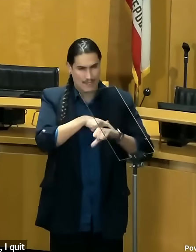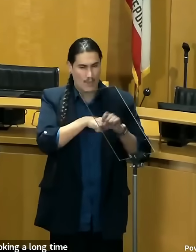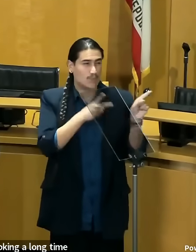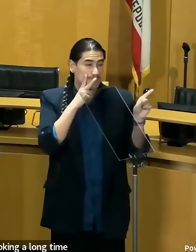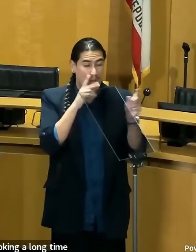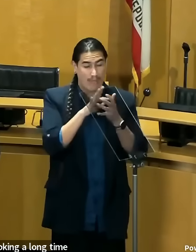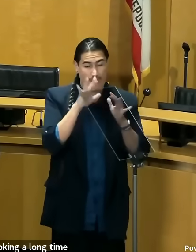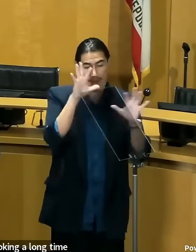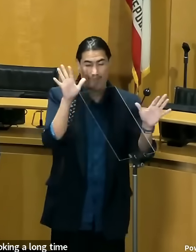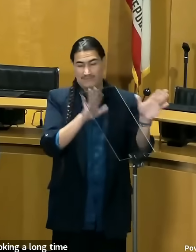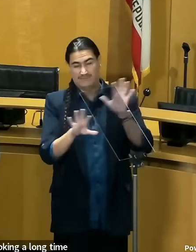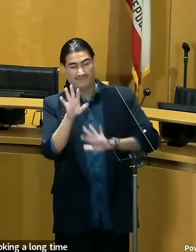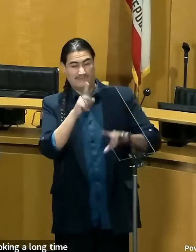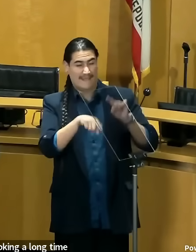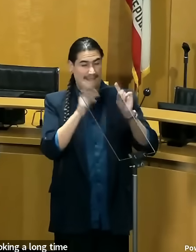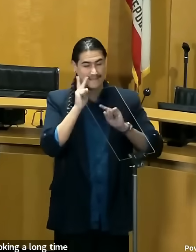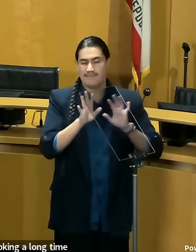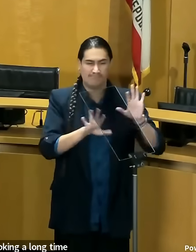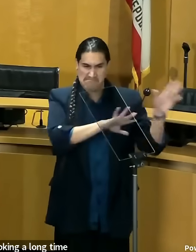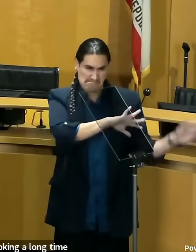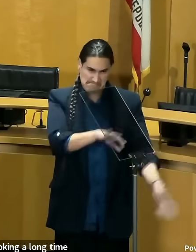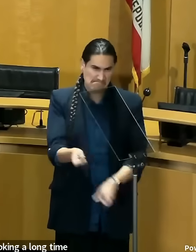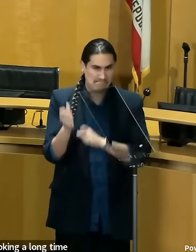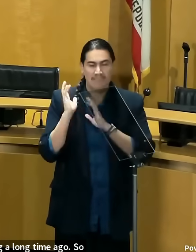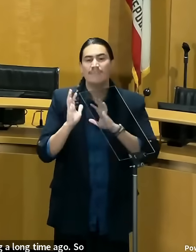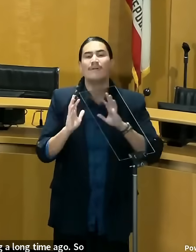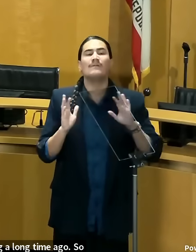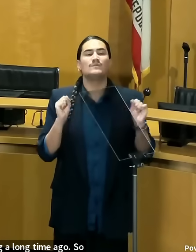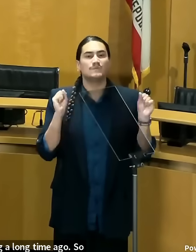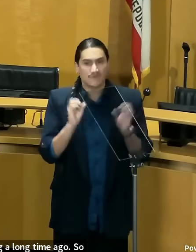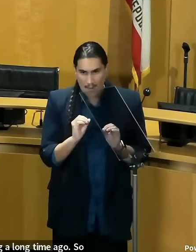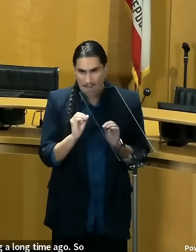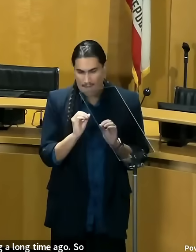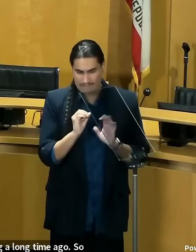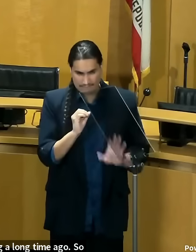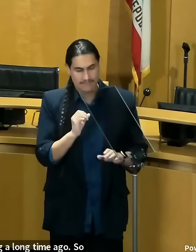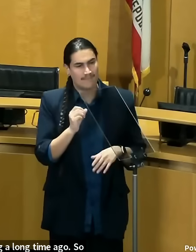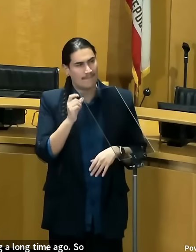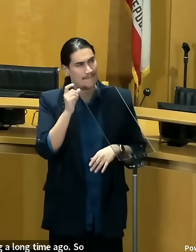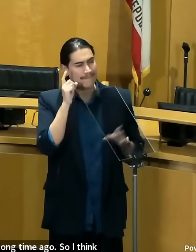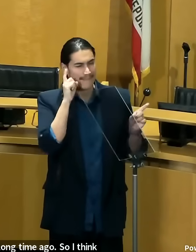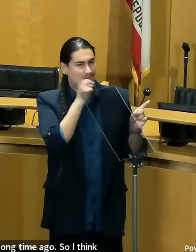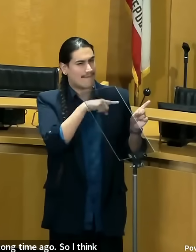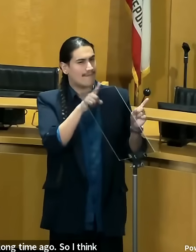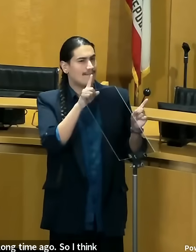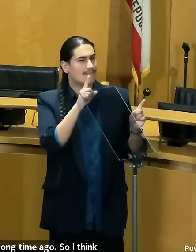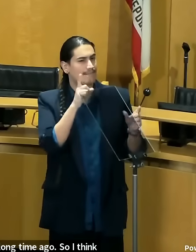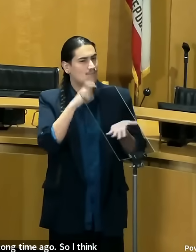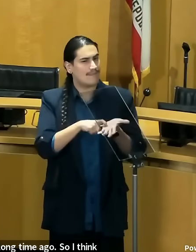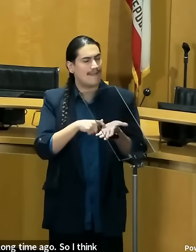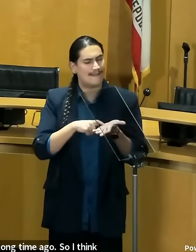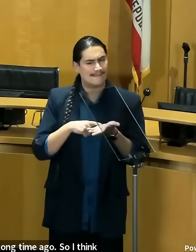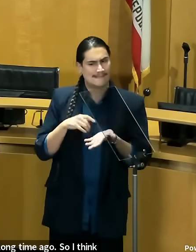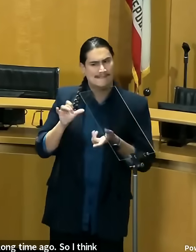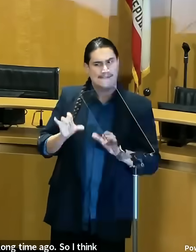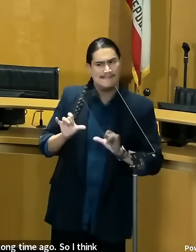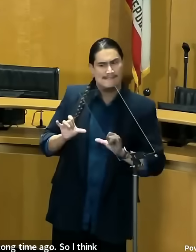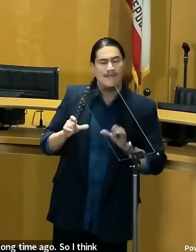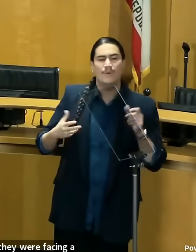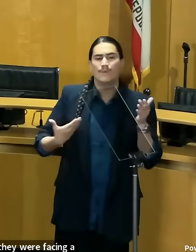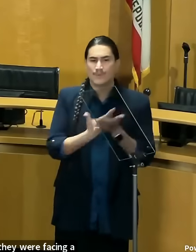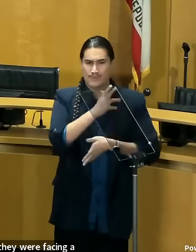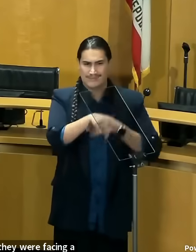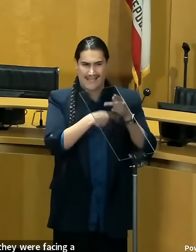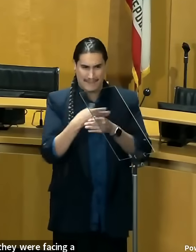ago. So I think that they realized that they were facing a new kind